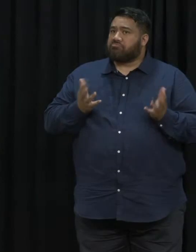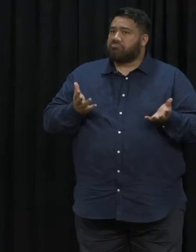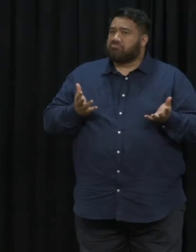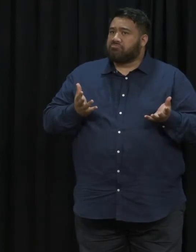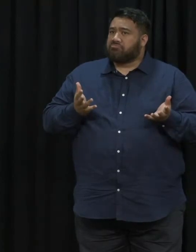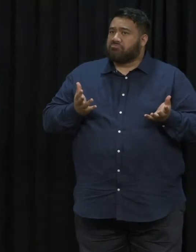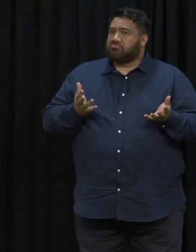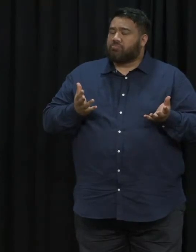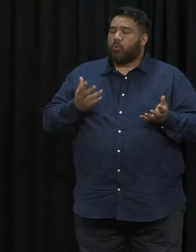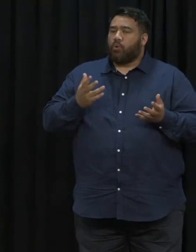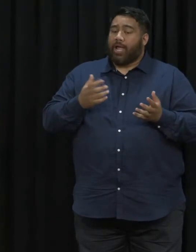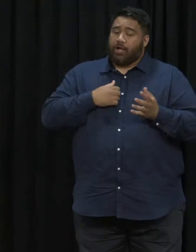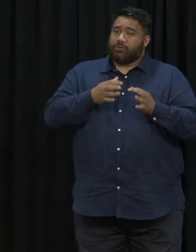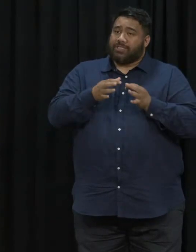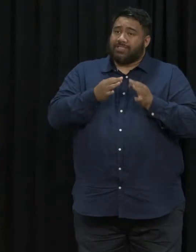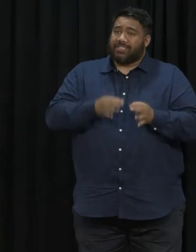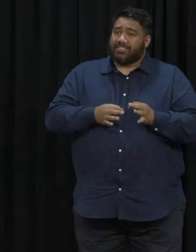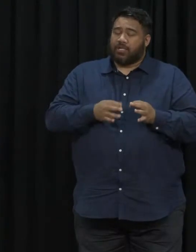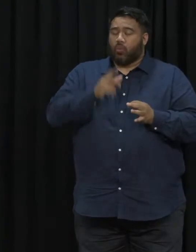our settings.